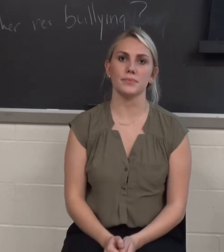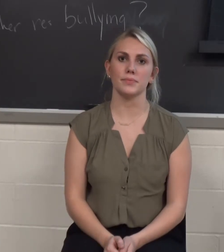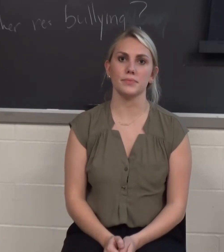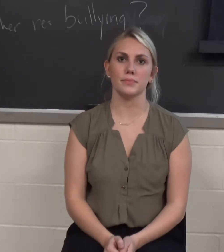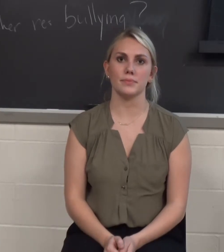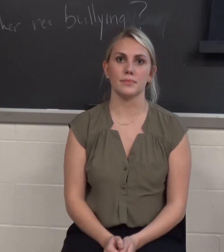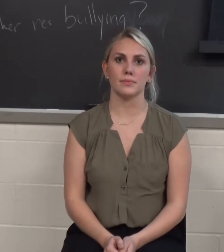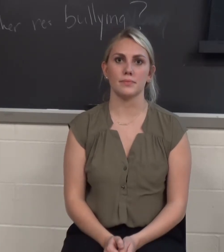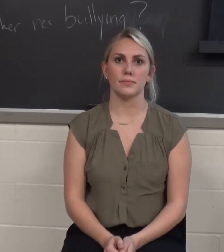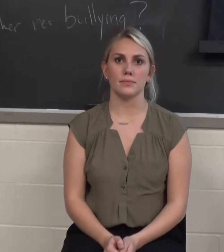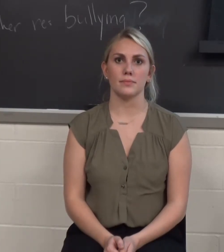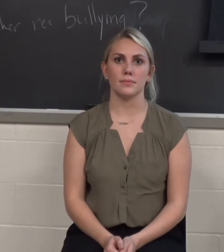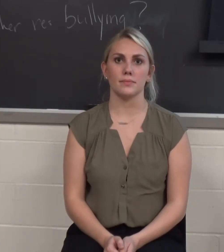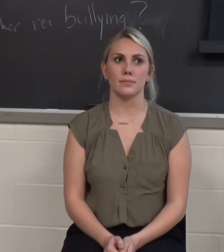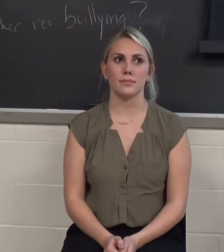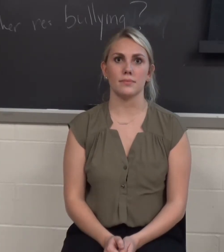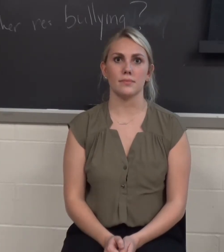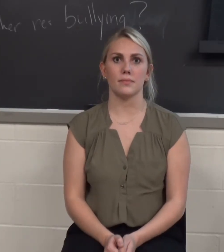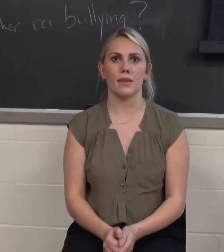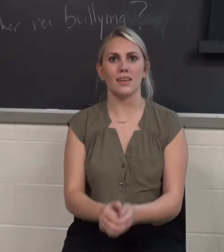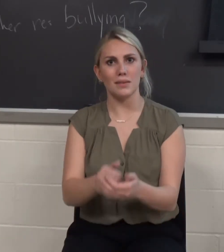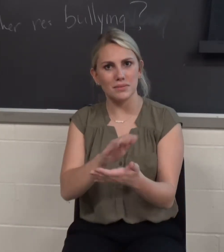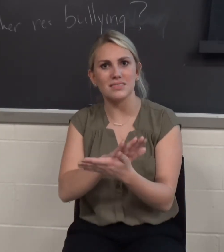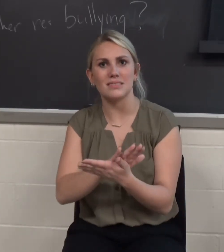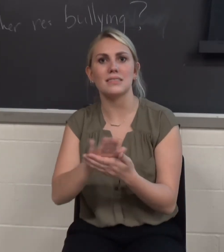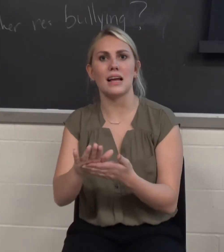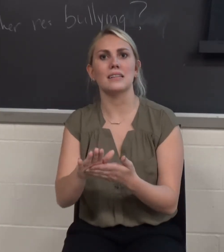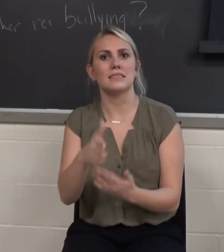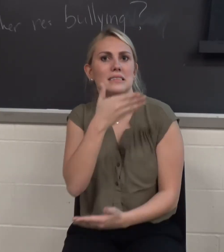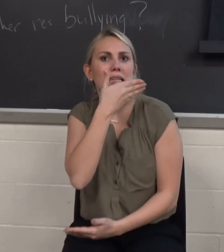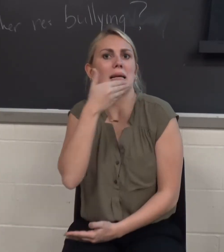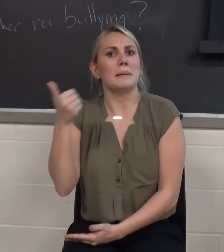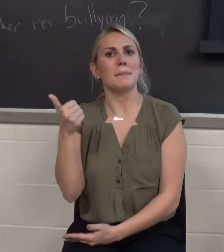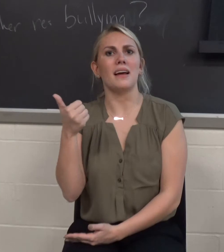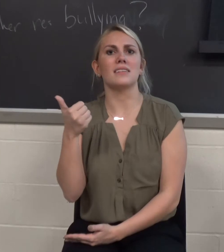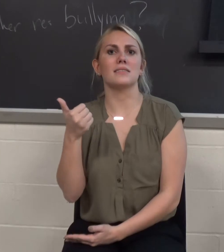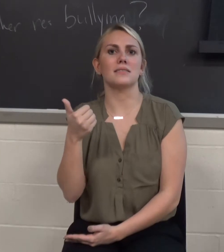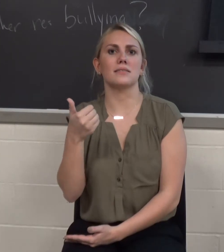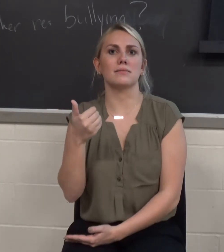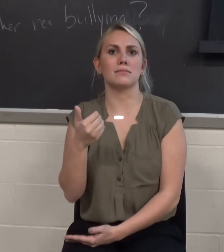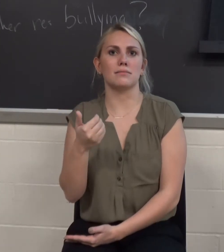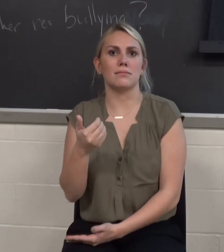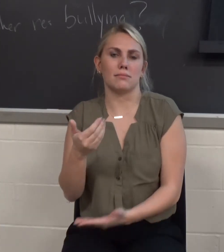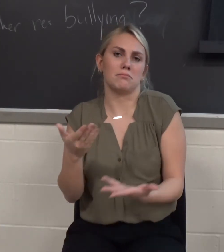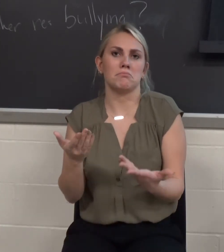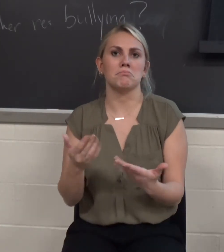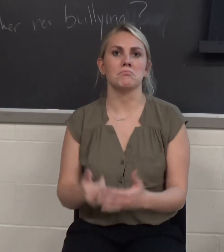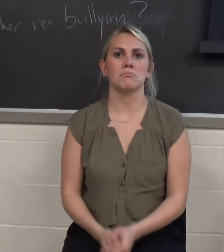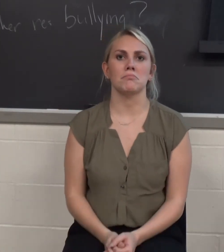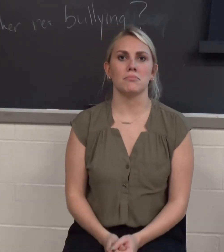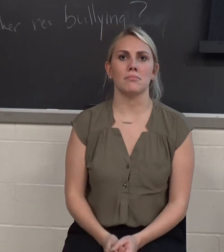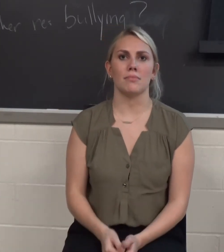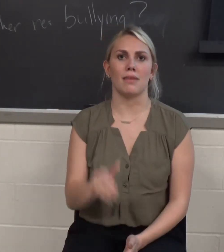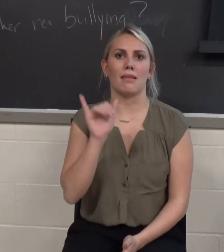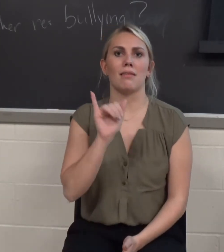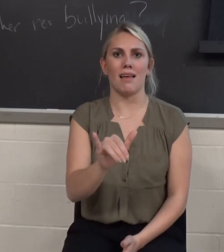Being nice is the best thing you can be. Like, whatever. You can come up with a statement for theme. Now,